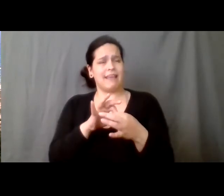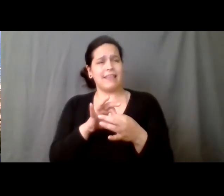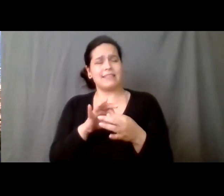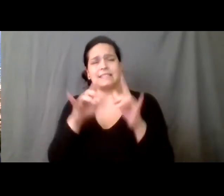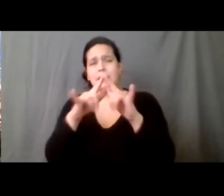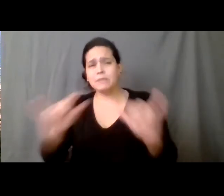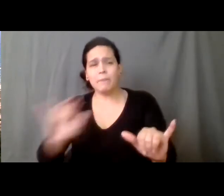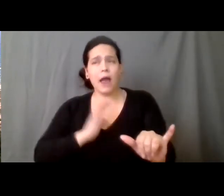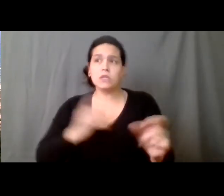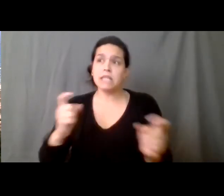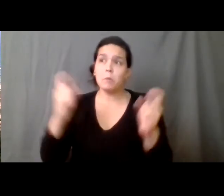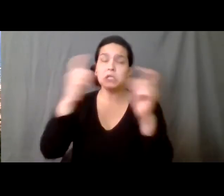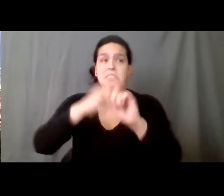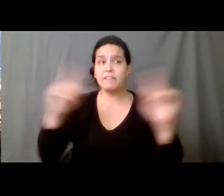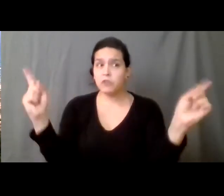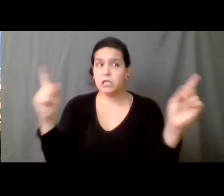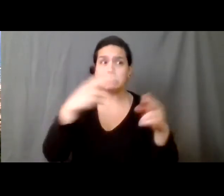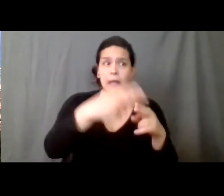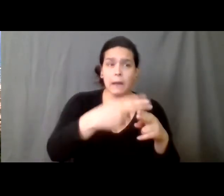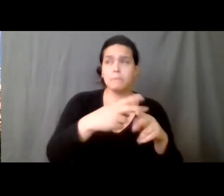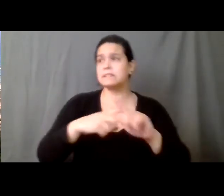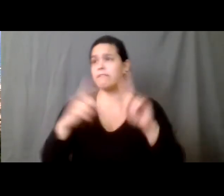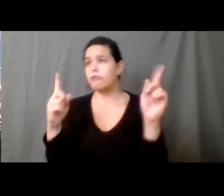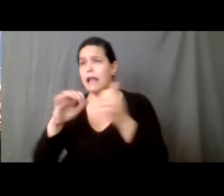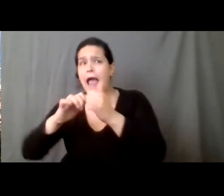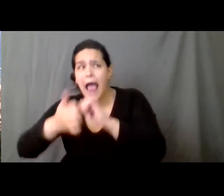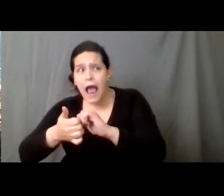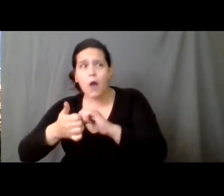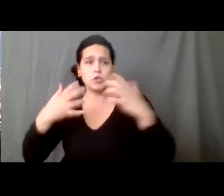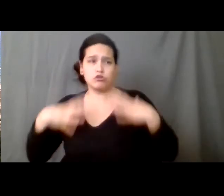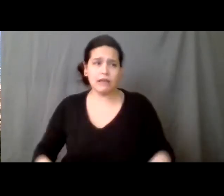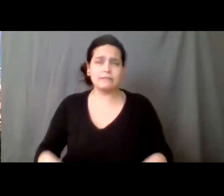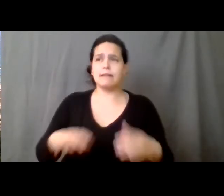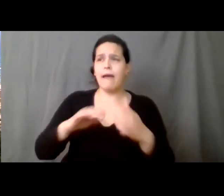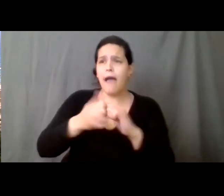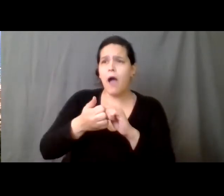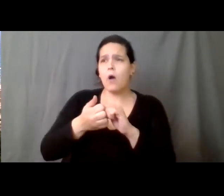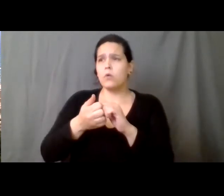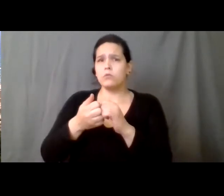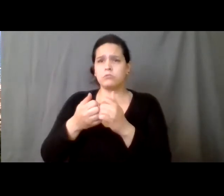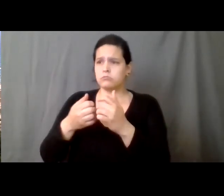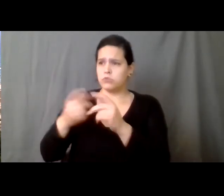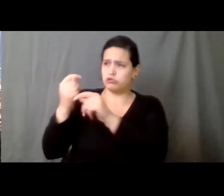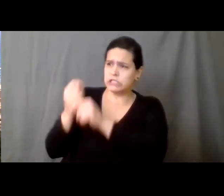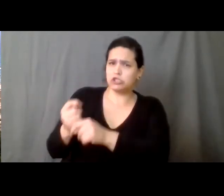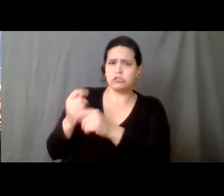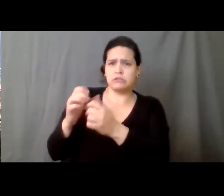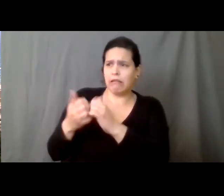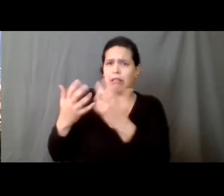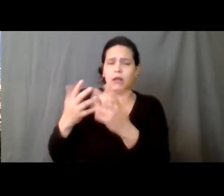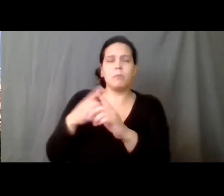differ slightly in name. They may differ in exactly the way we do it or how we dress, but they are honoring the same thing. They're honoring